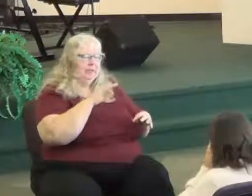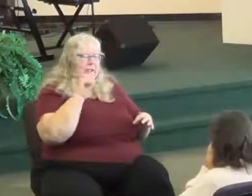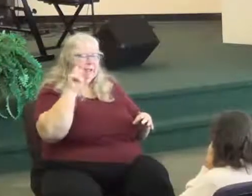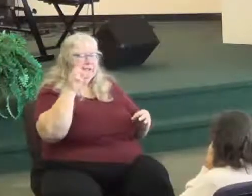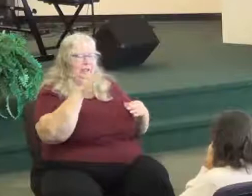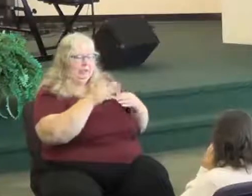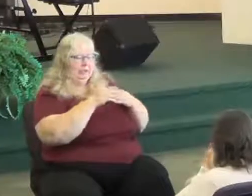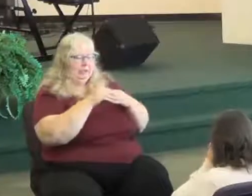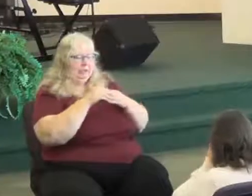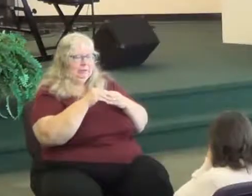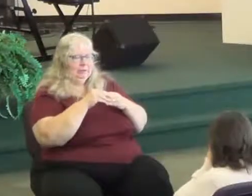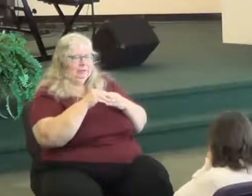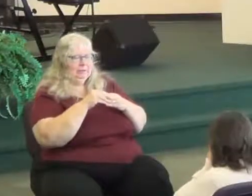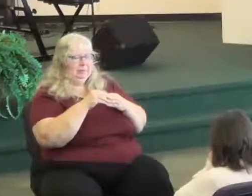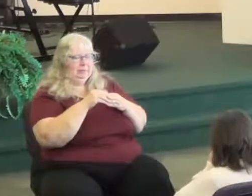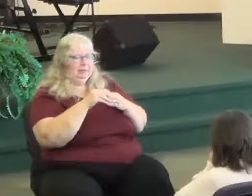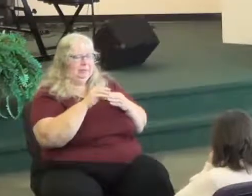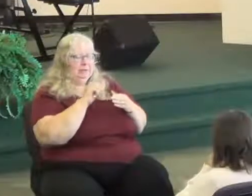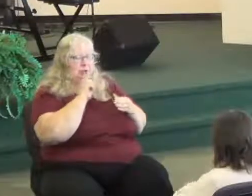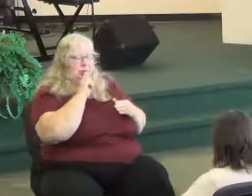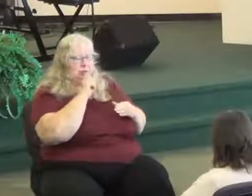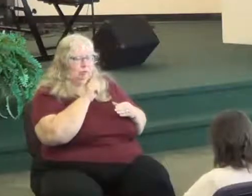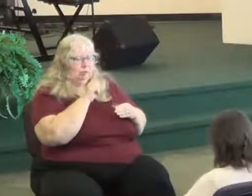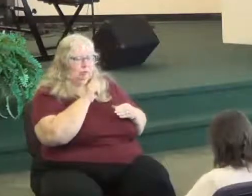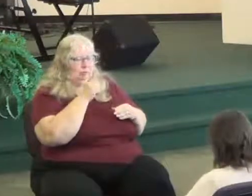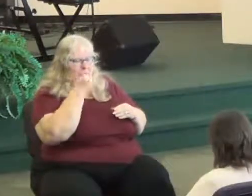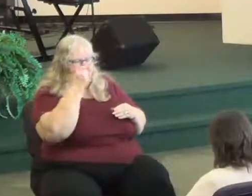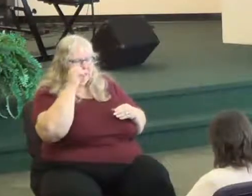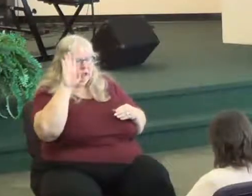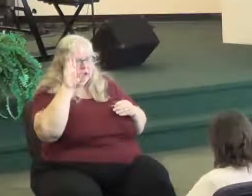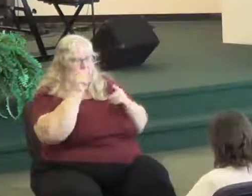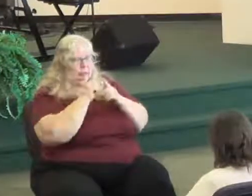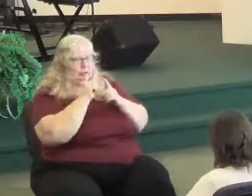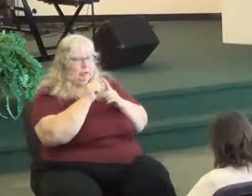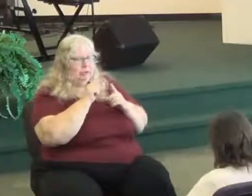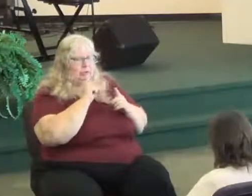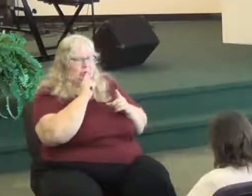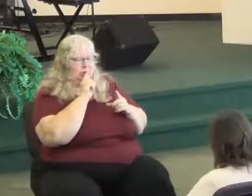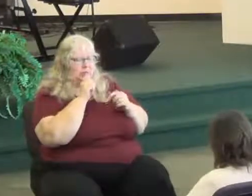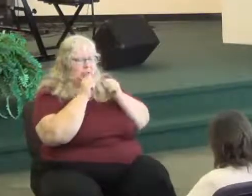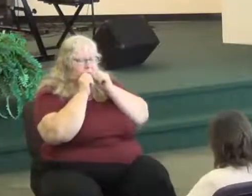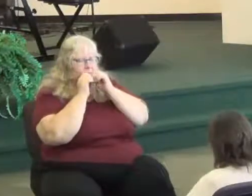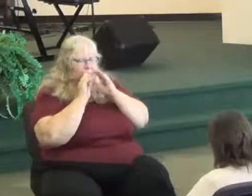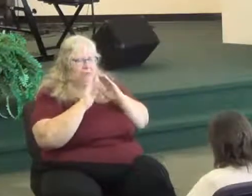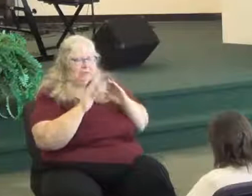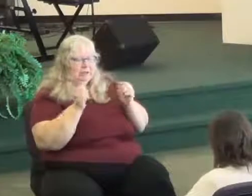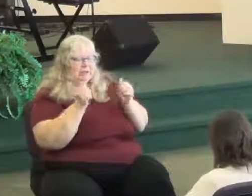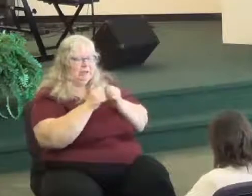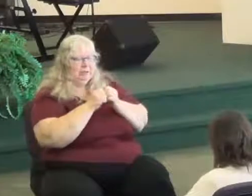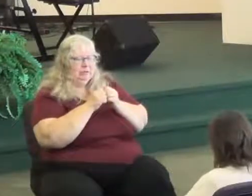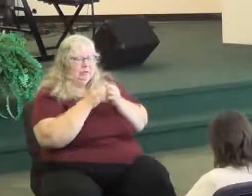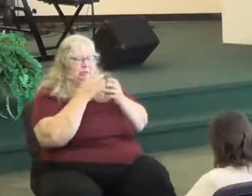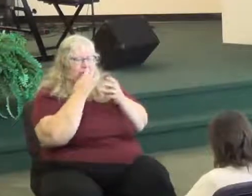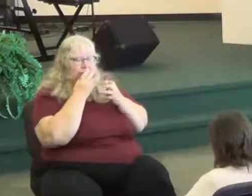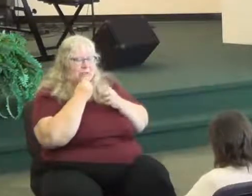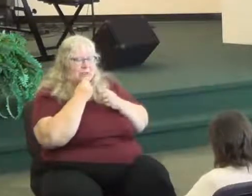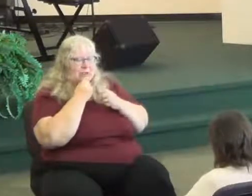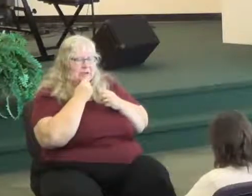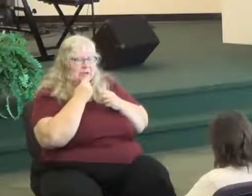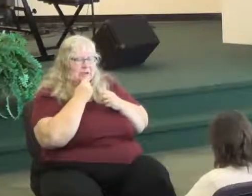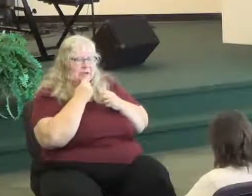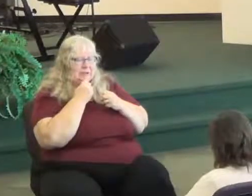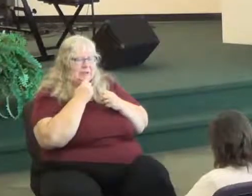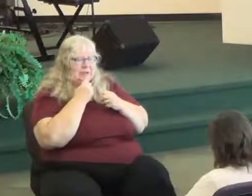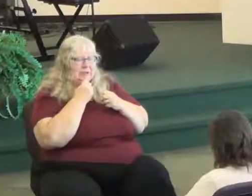because your word is truth. And he's going to just bless each and every one of us with some precious nugget to take away